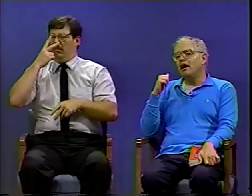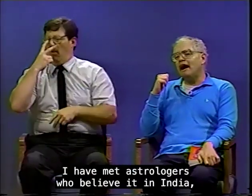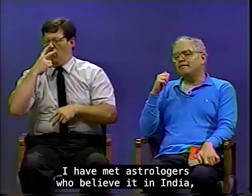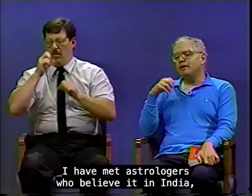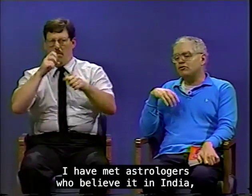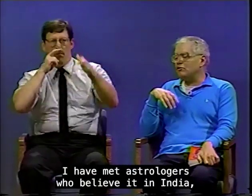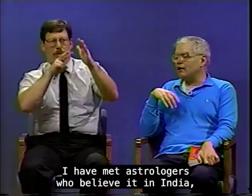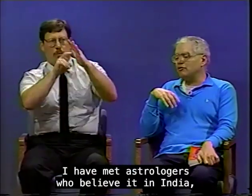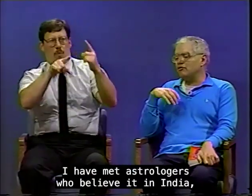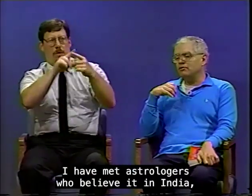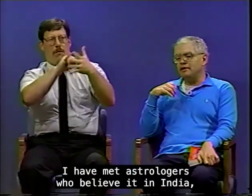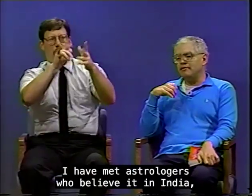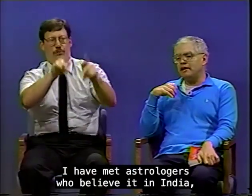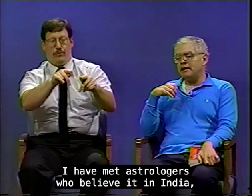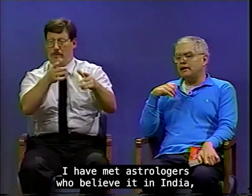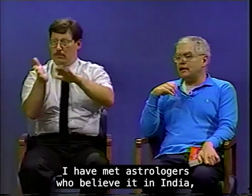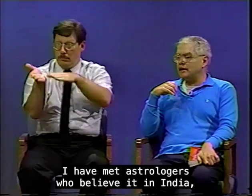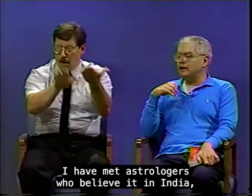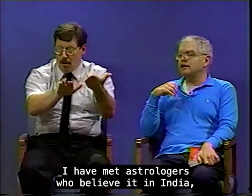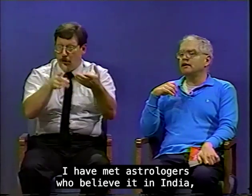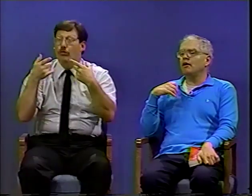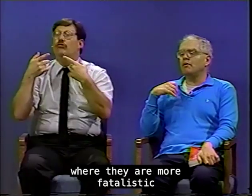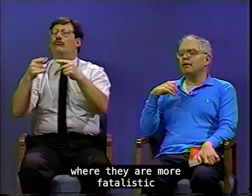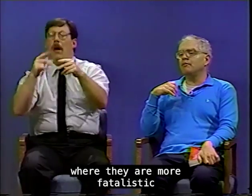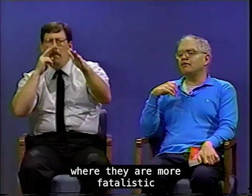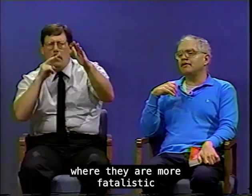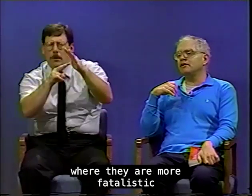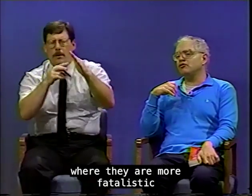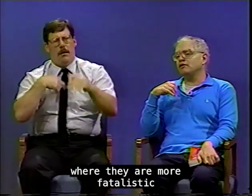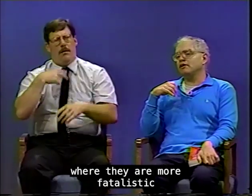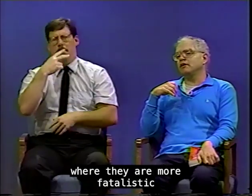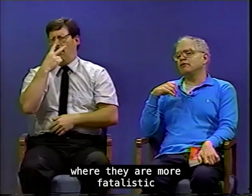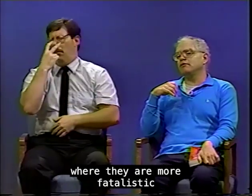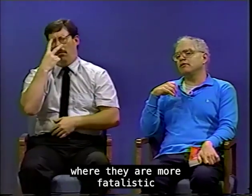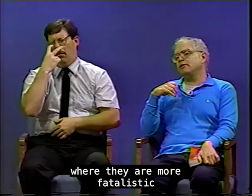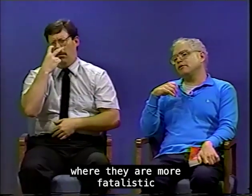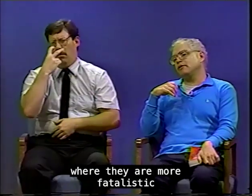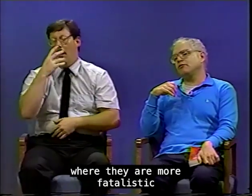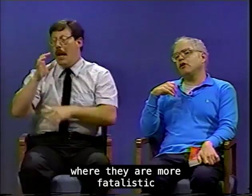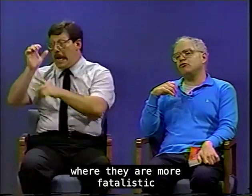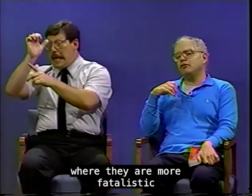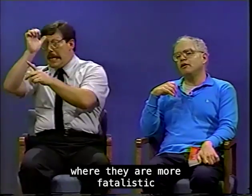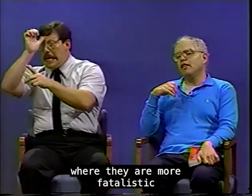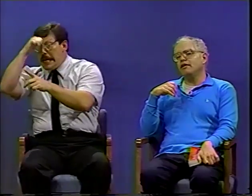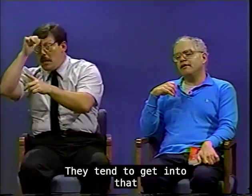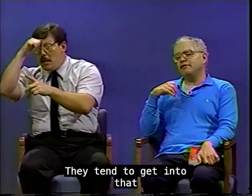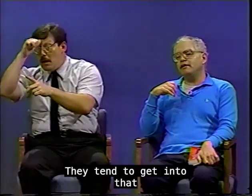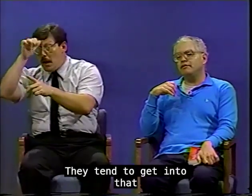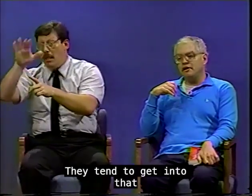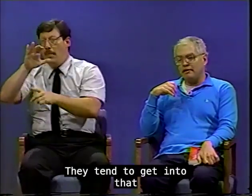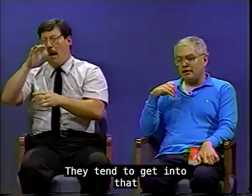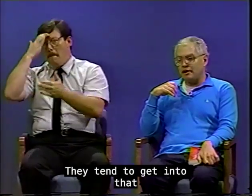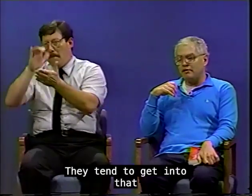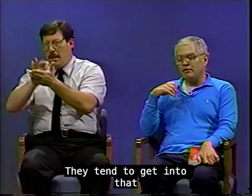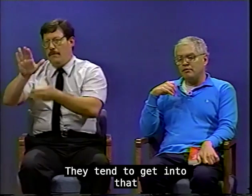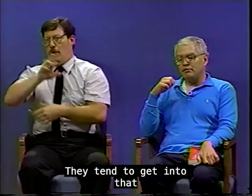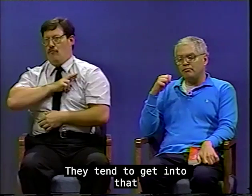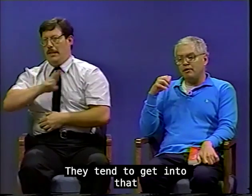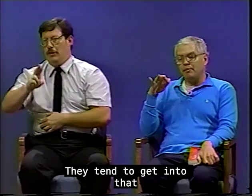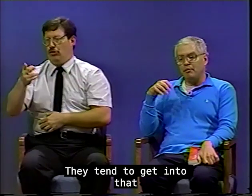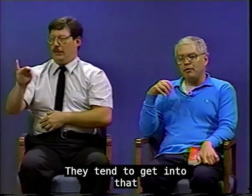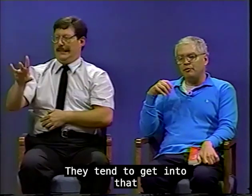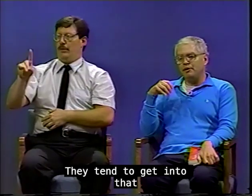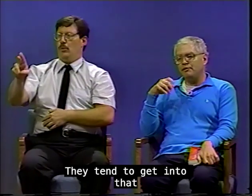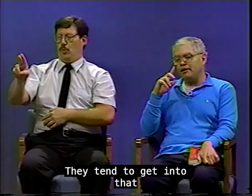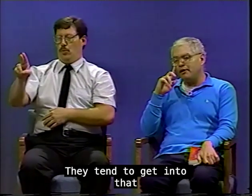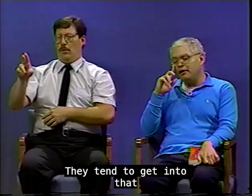die. I have met astrologers who believe it, and in India, where they are more fatalistic due to the Hindu culture, they tend to get into that